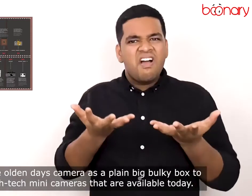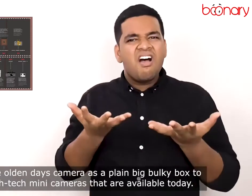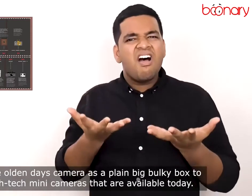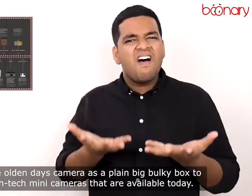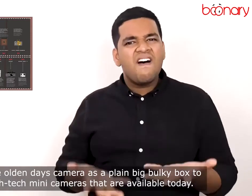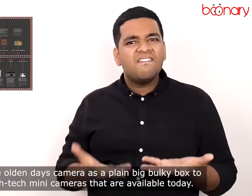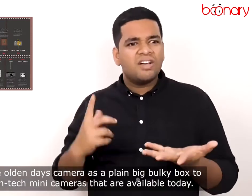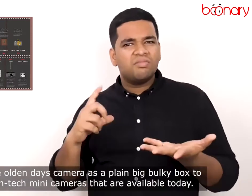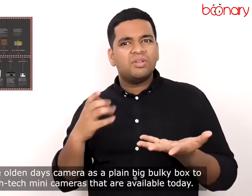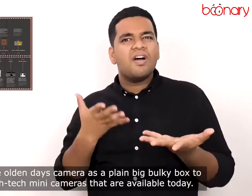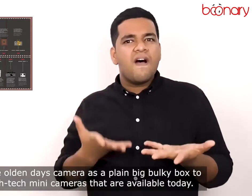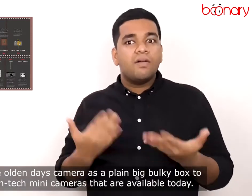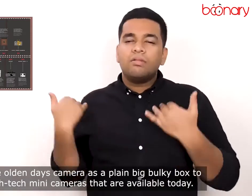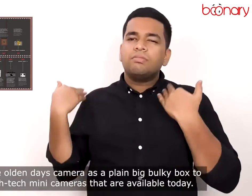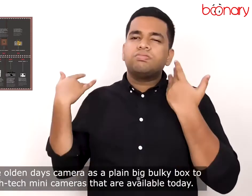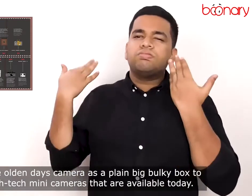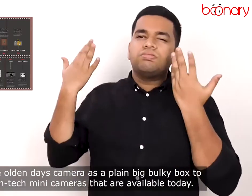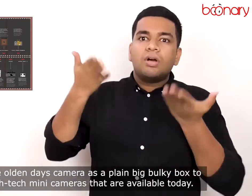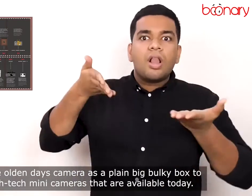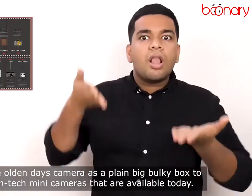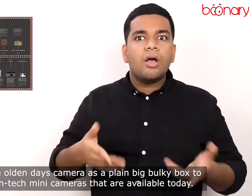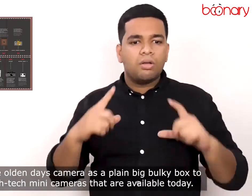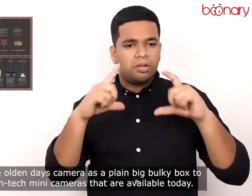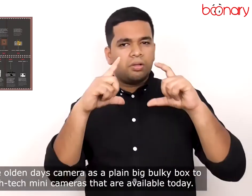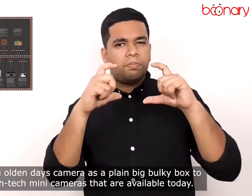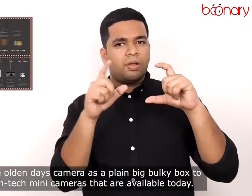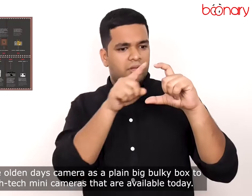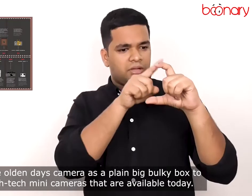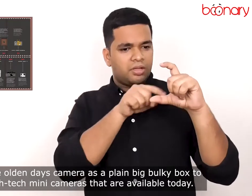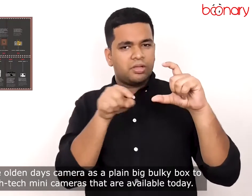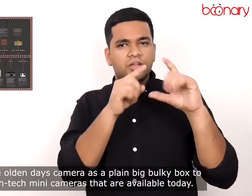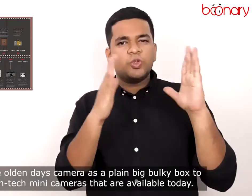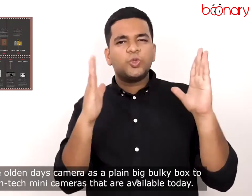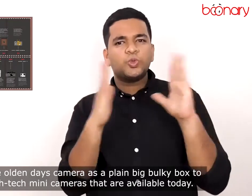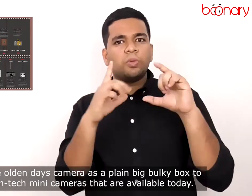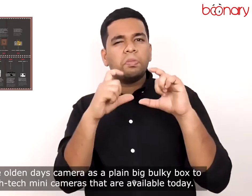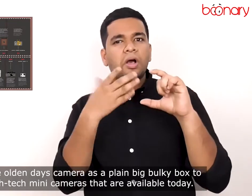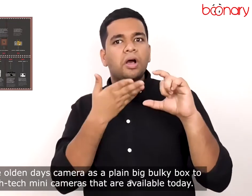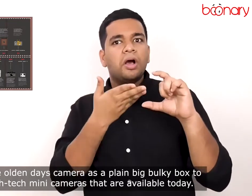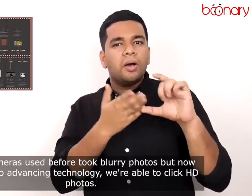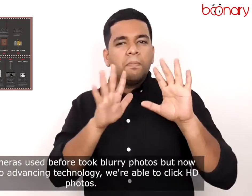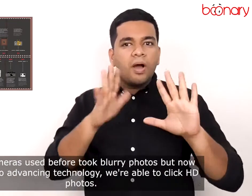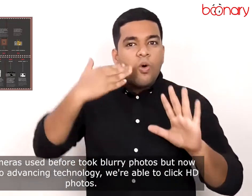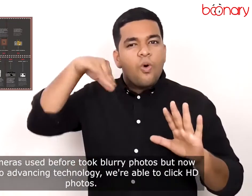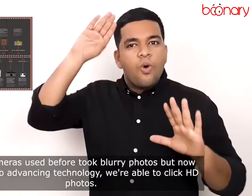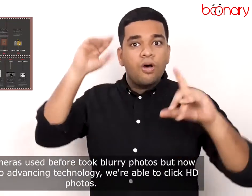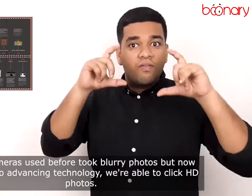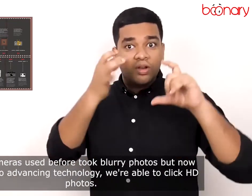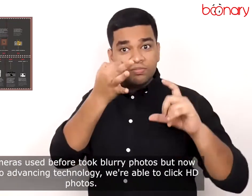plain, bulky box to the high-tech mini cameras that are available today. The cameras used before